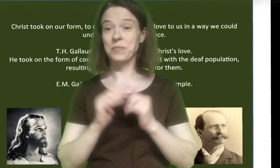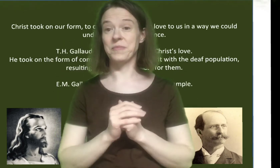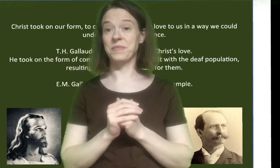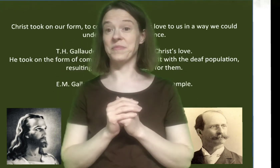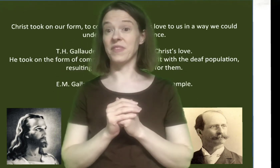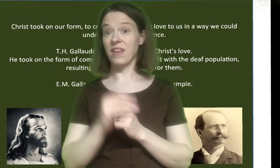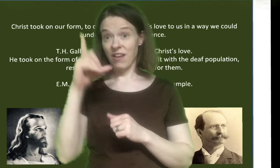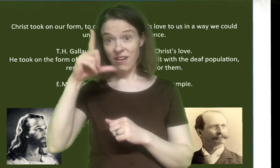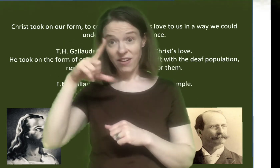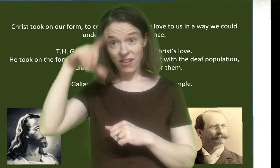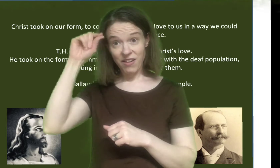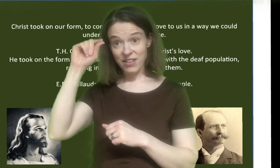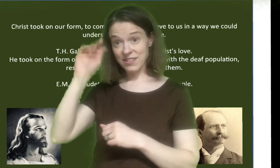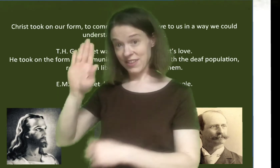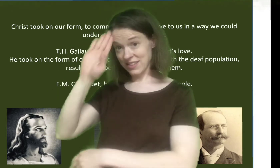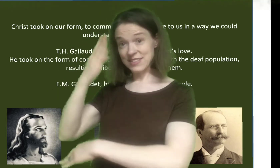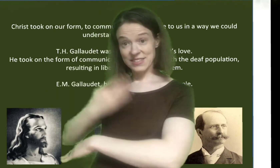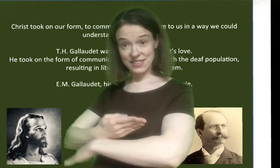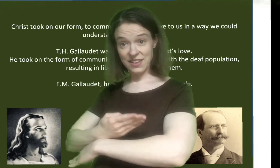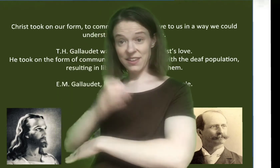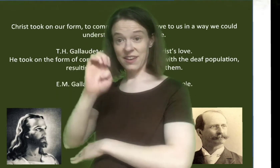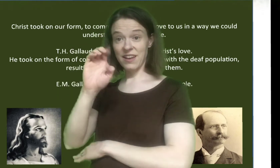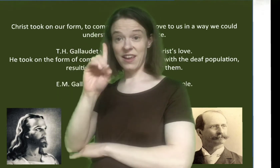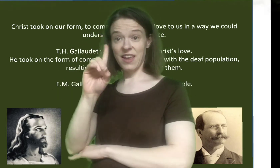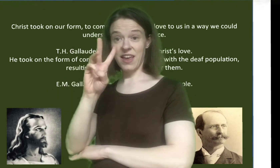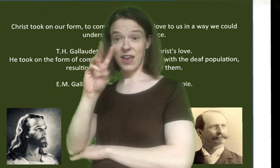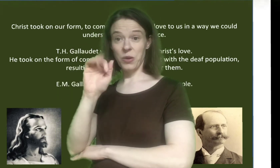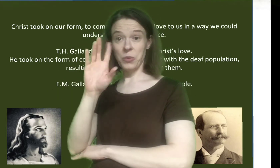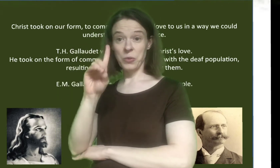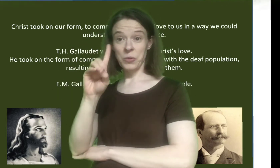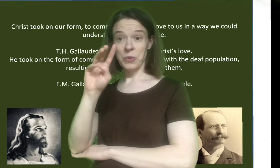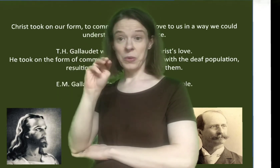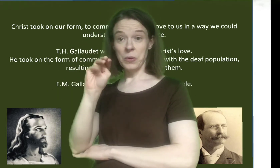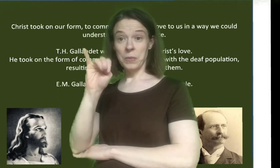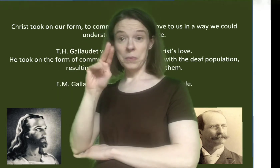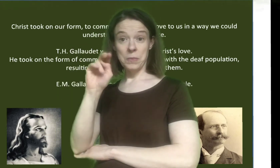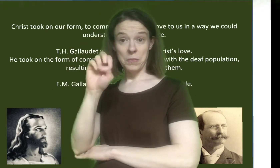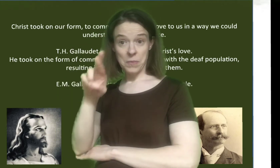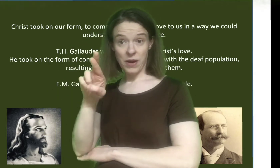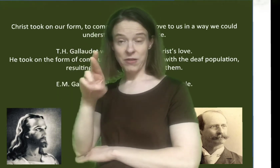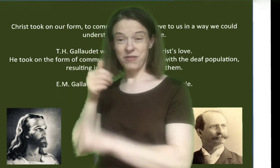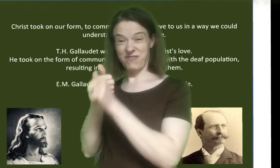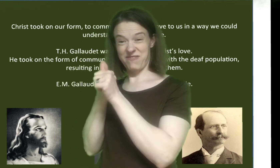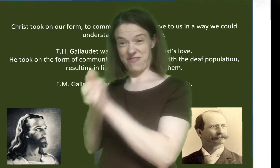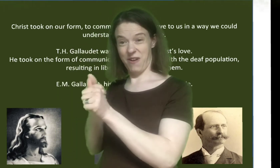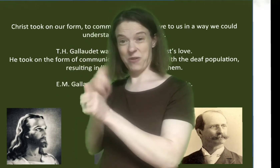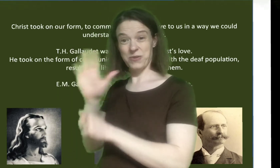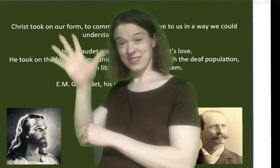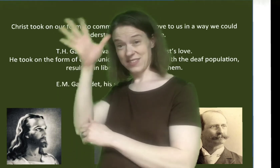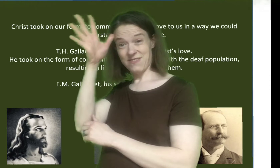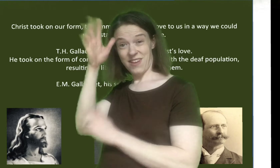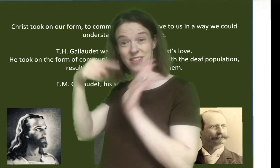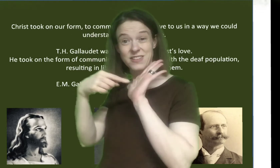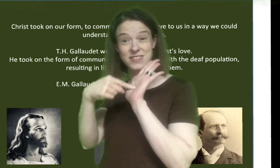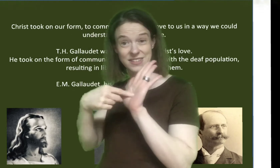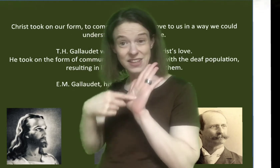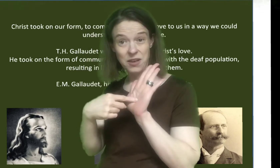deaf community. Gallaudet's son, Edward Minor Gallaudet, followed his